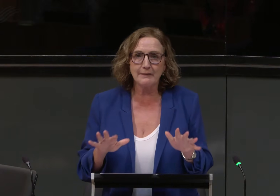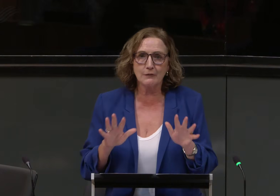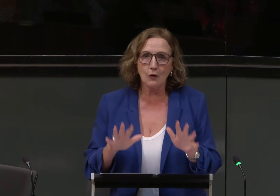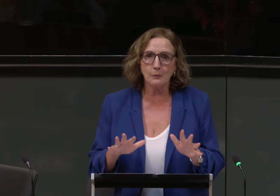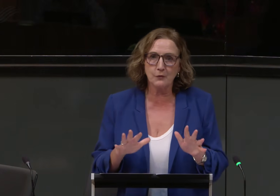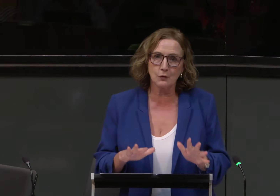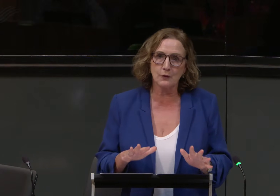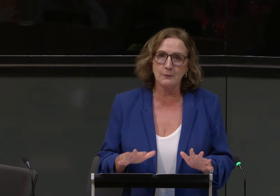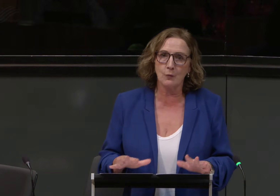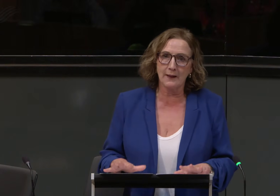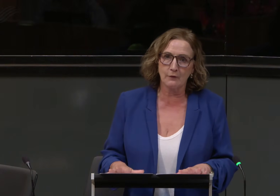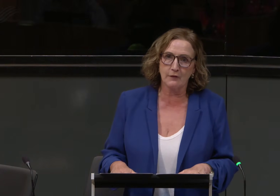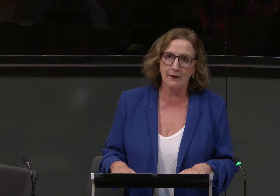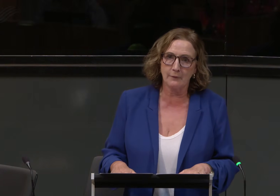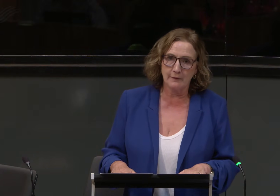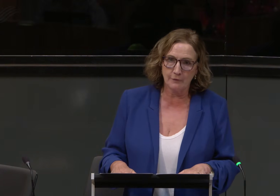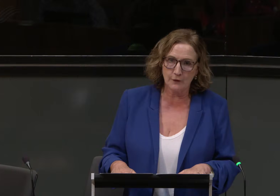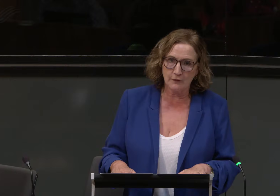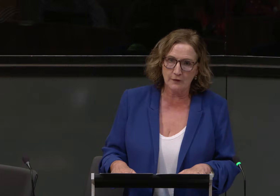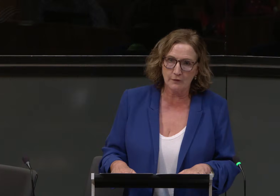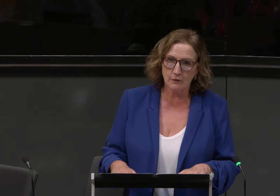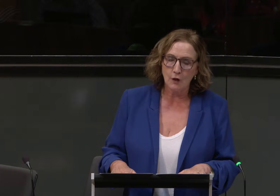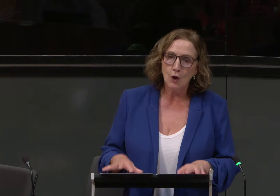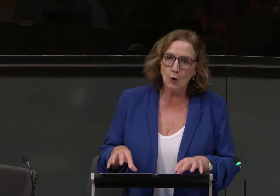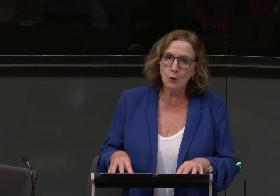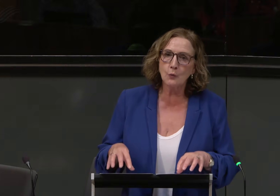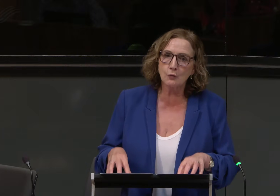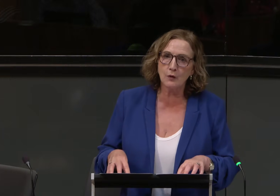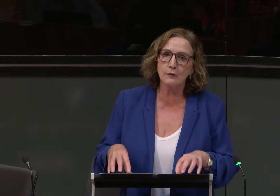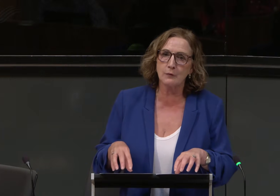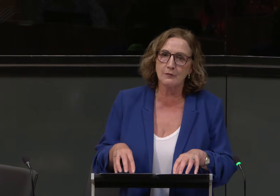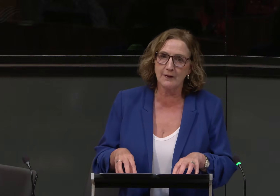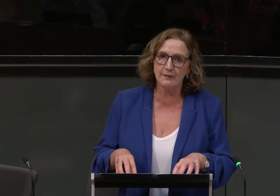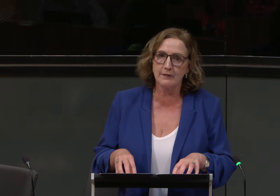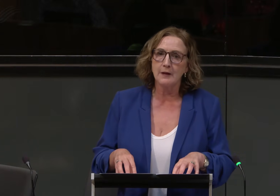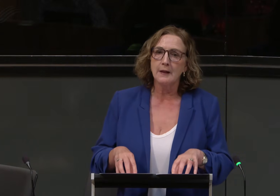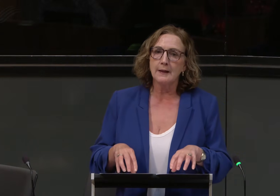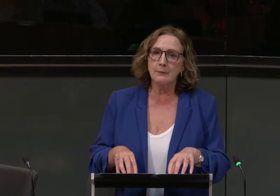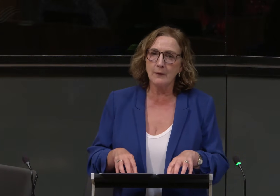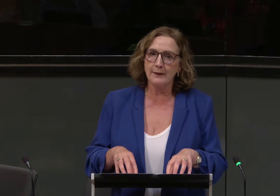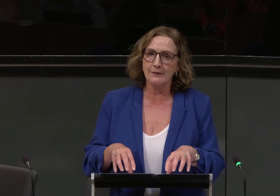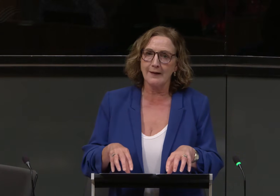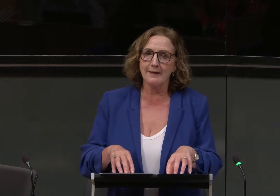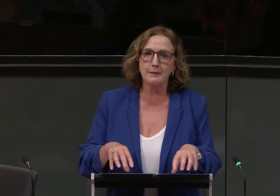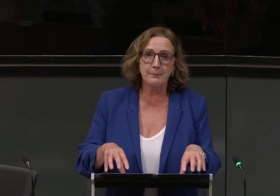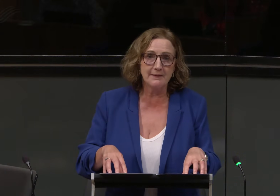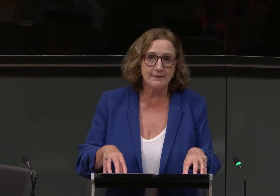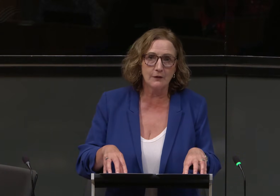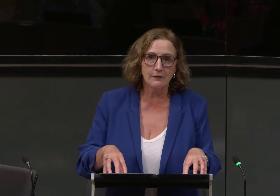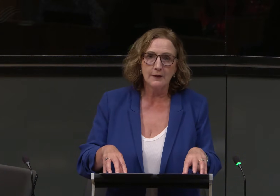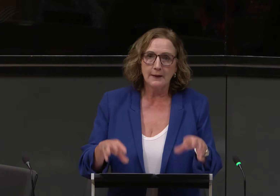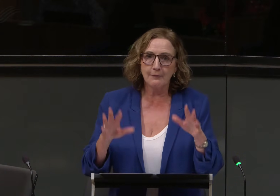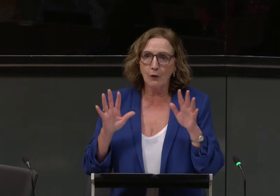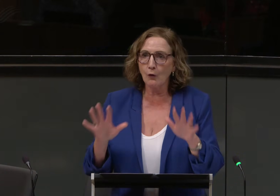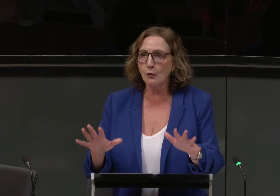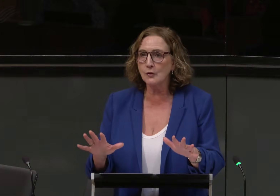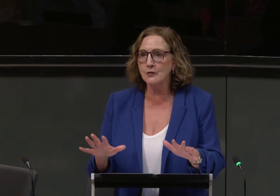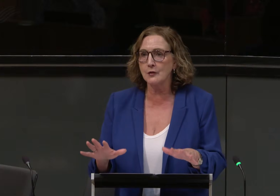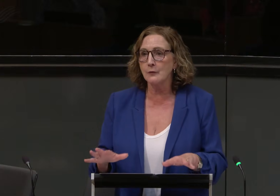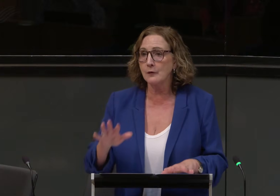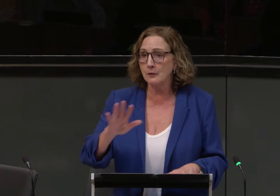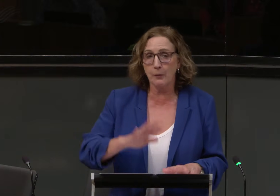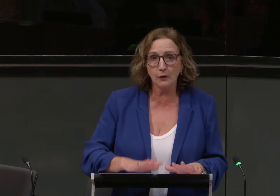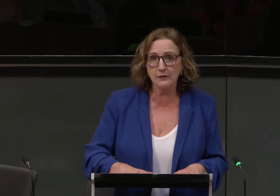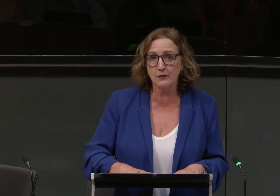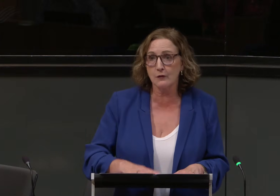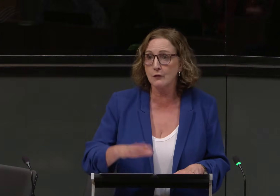let's stop talking Wales down in the first instance. Who would want to invest in Wales as a business if all you